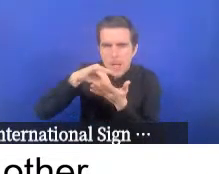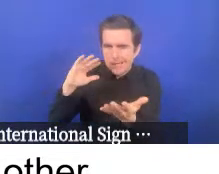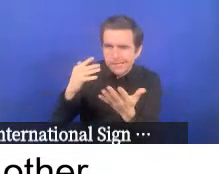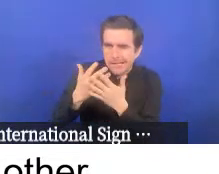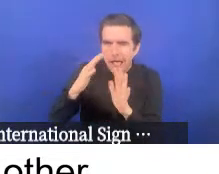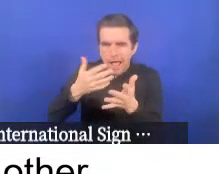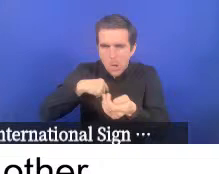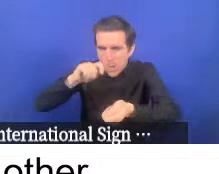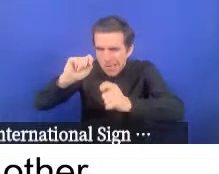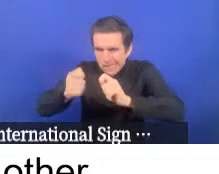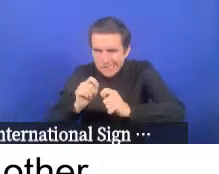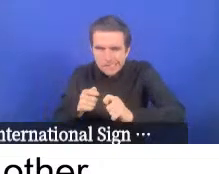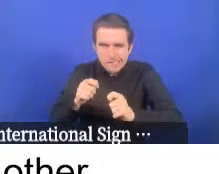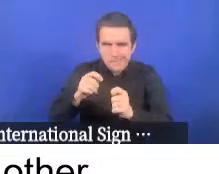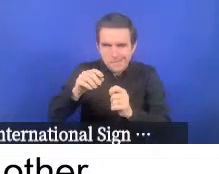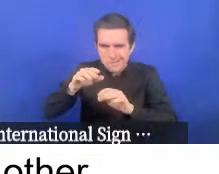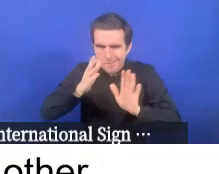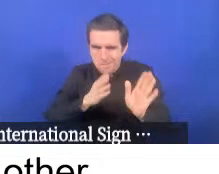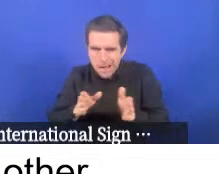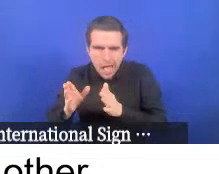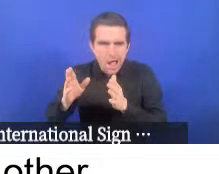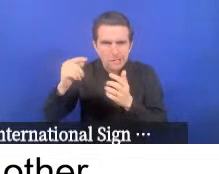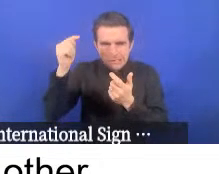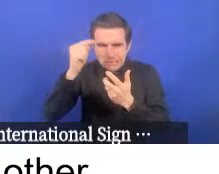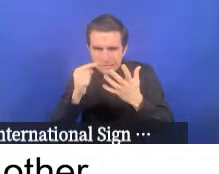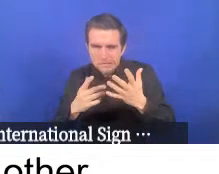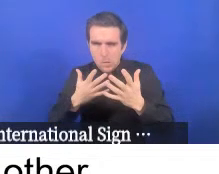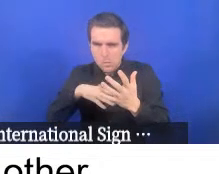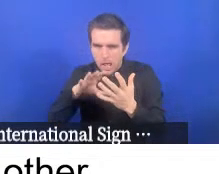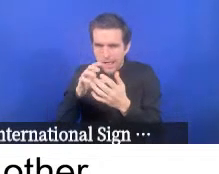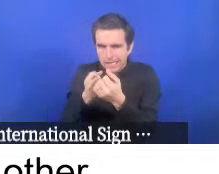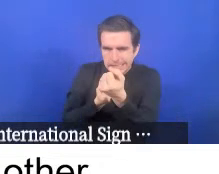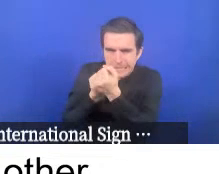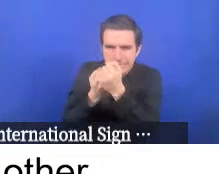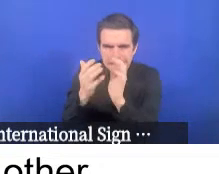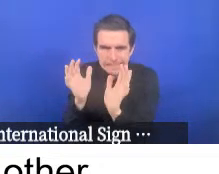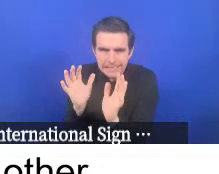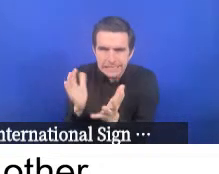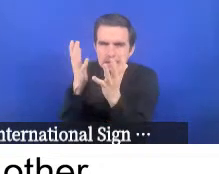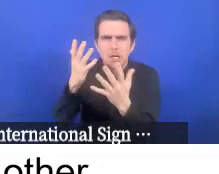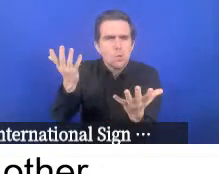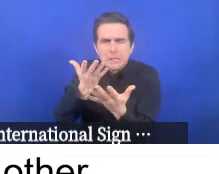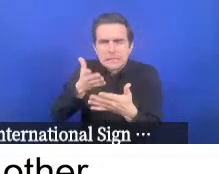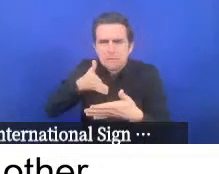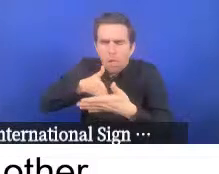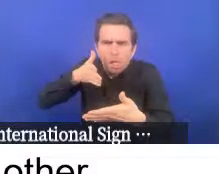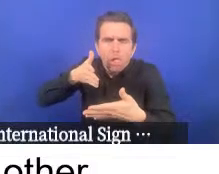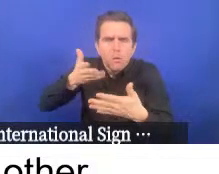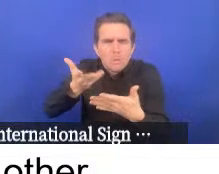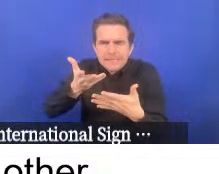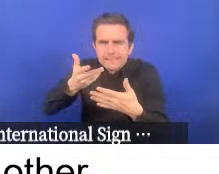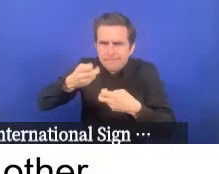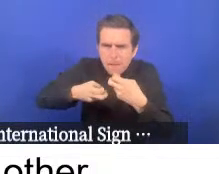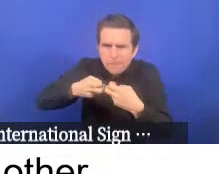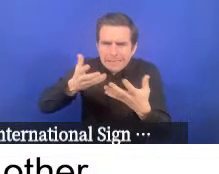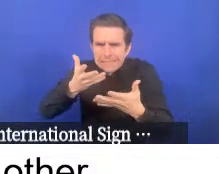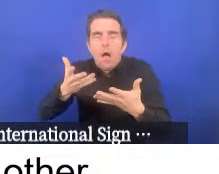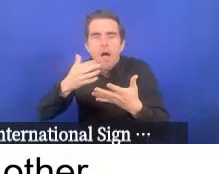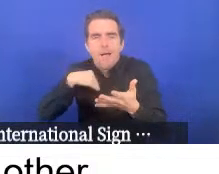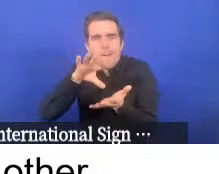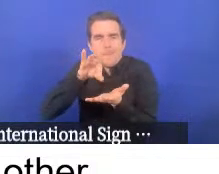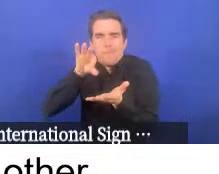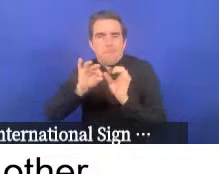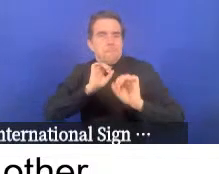some practices and tools that can help to ensure tourism policies and public programs are designed to respond